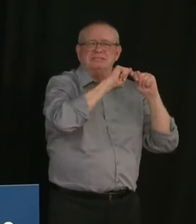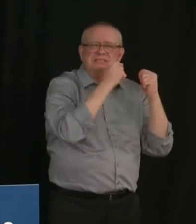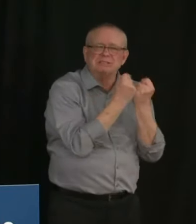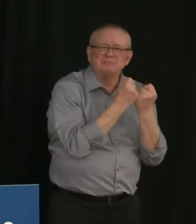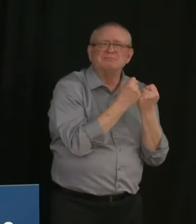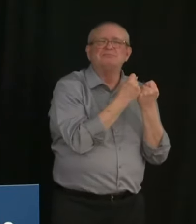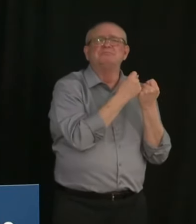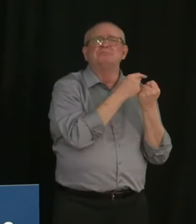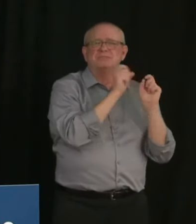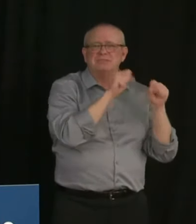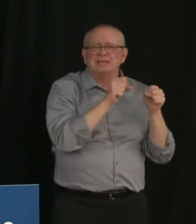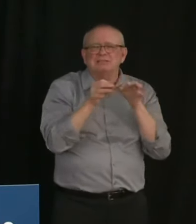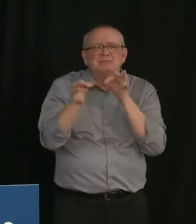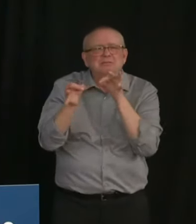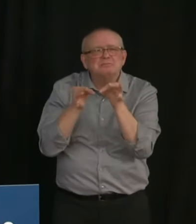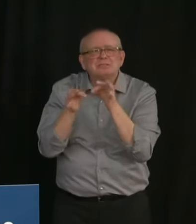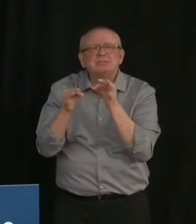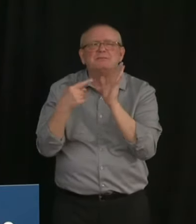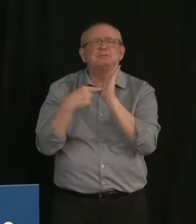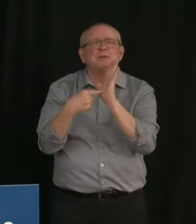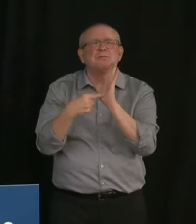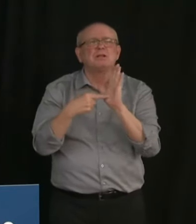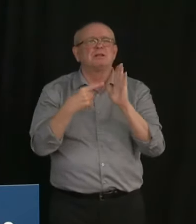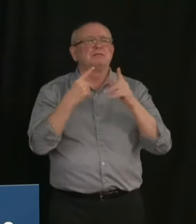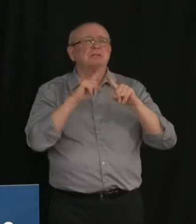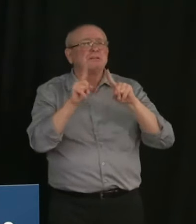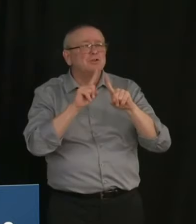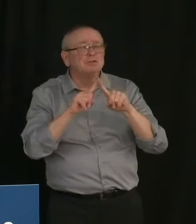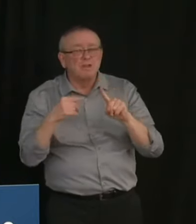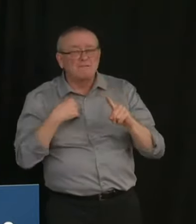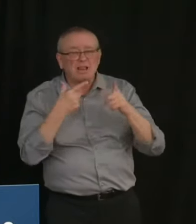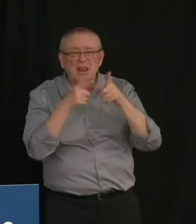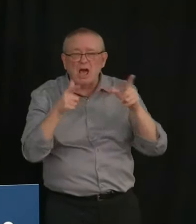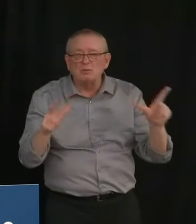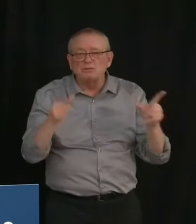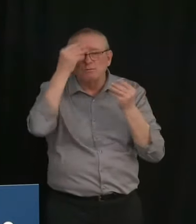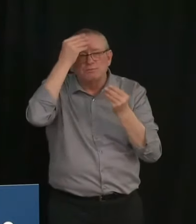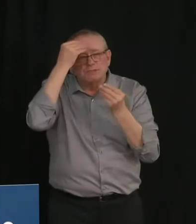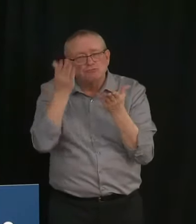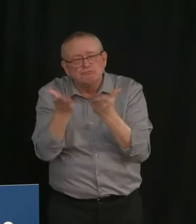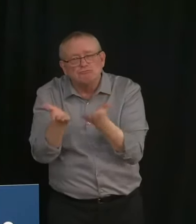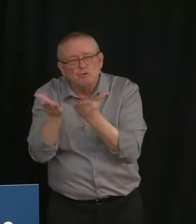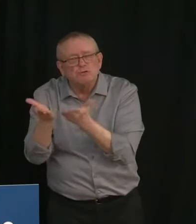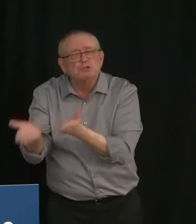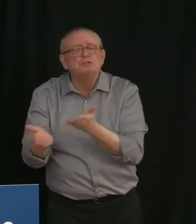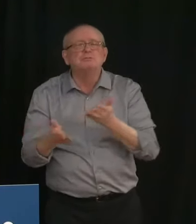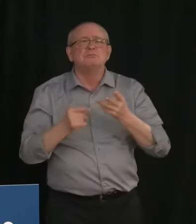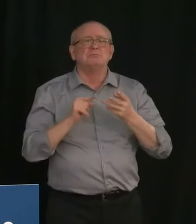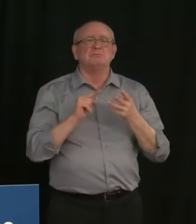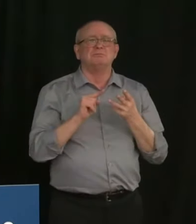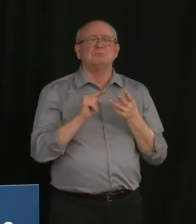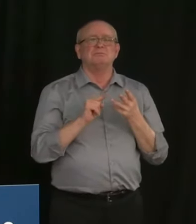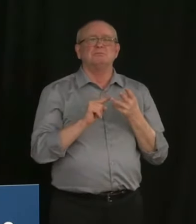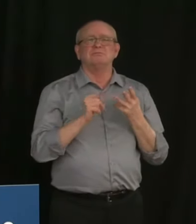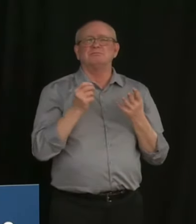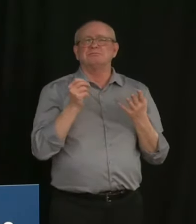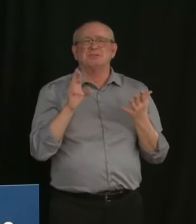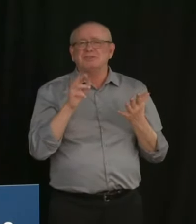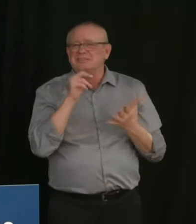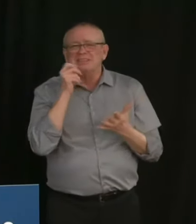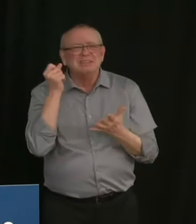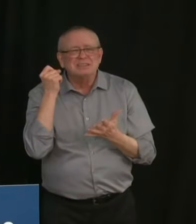languages, who have different backgrounds, who may be able to help people who perhaps need a bit of additional information to